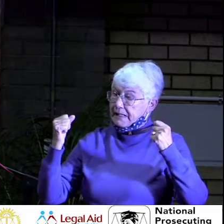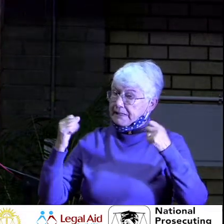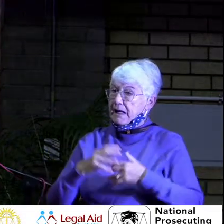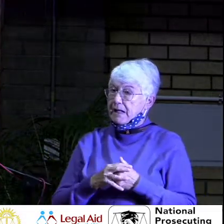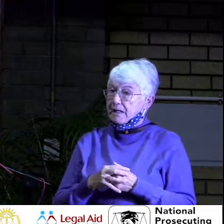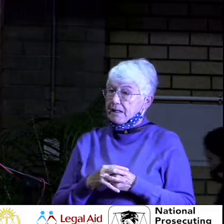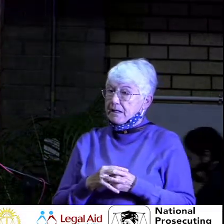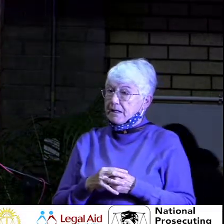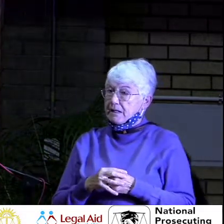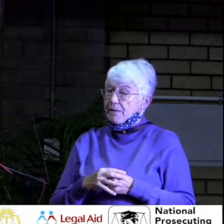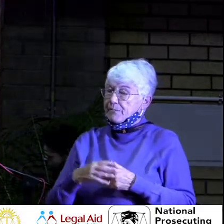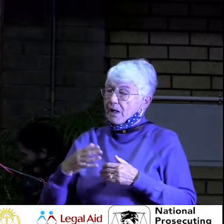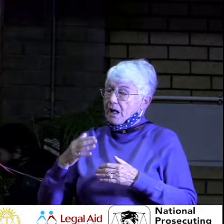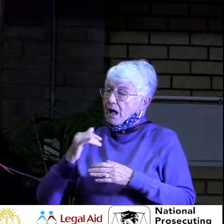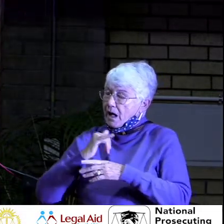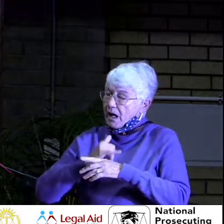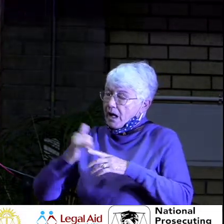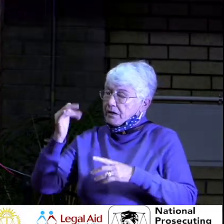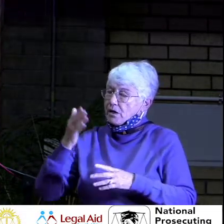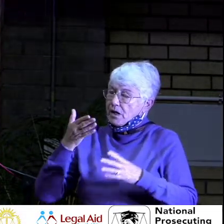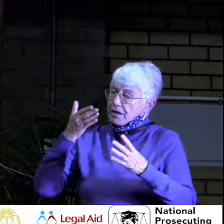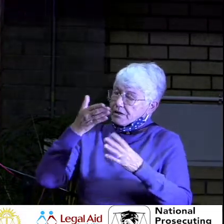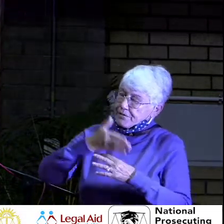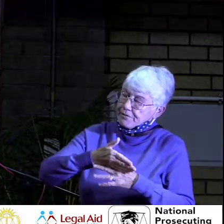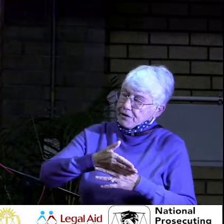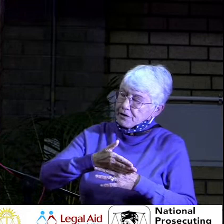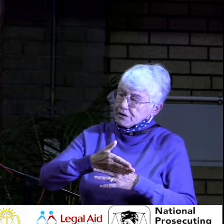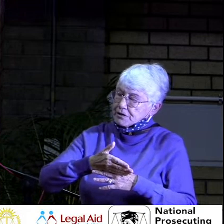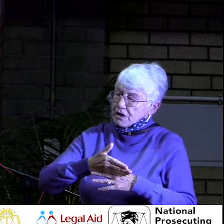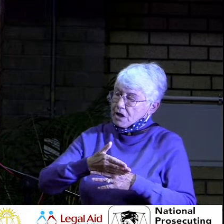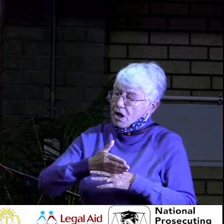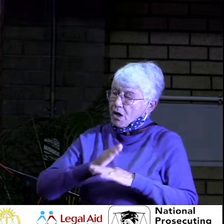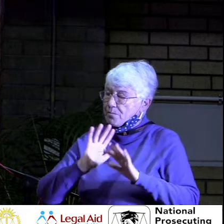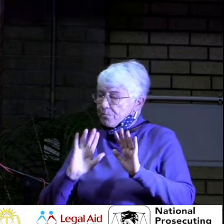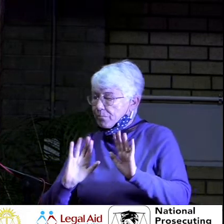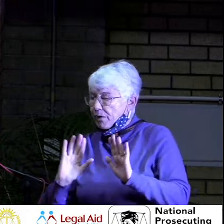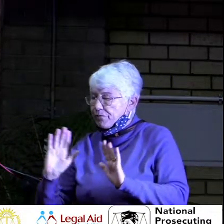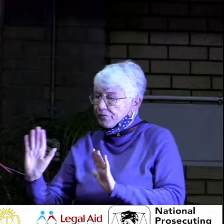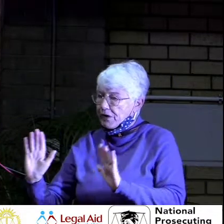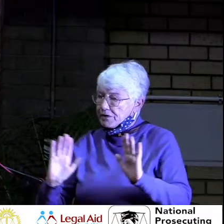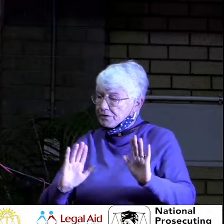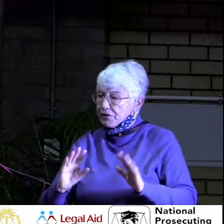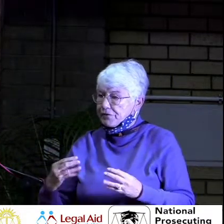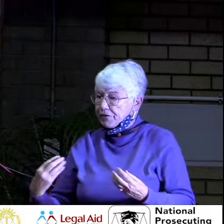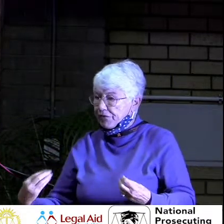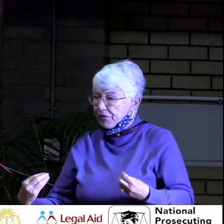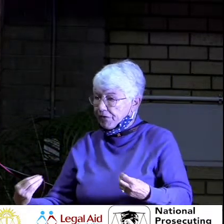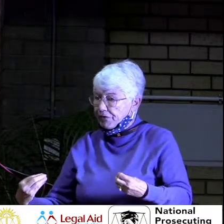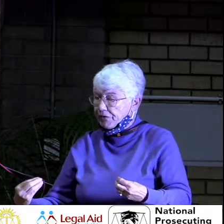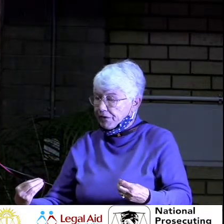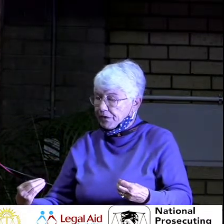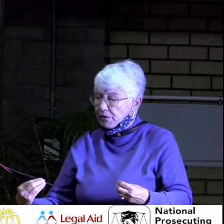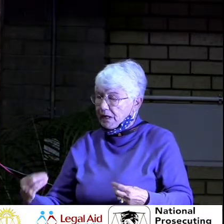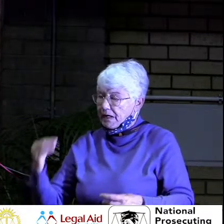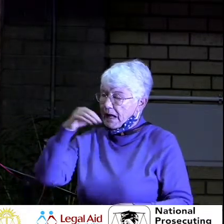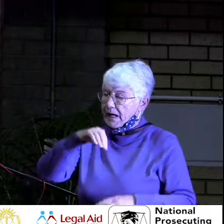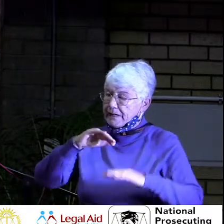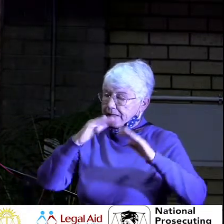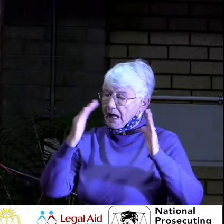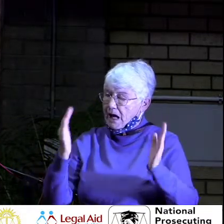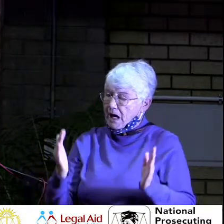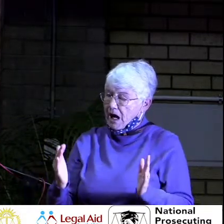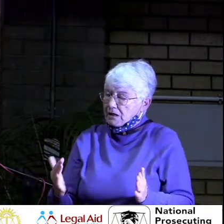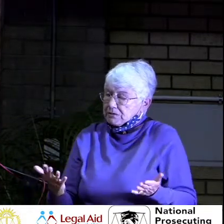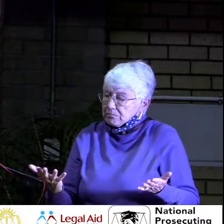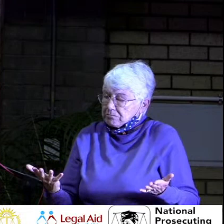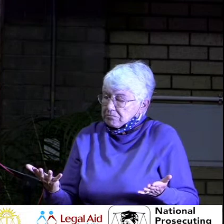early intervention programs are provided to families with children identified as being vulnerable or at risk